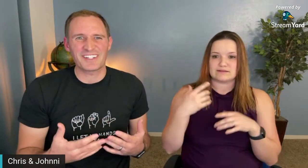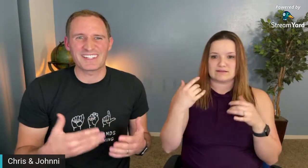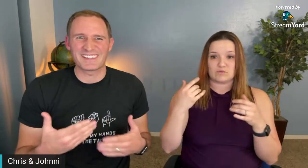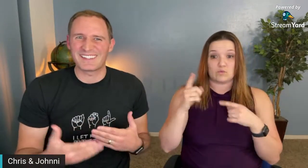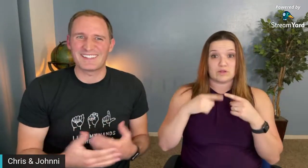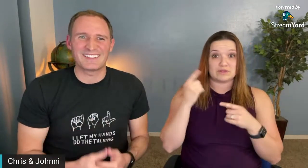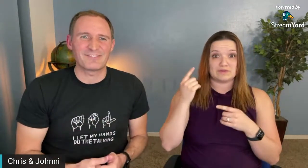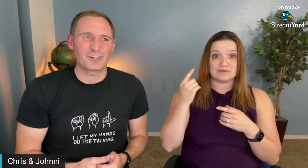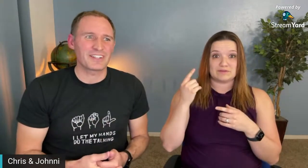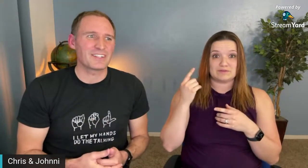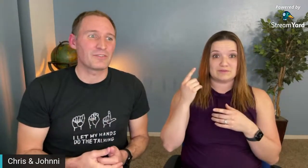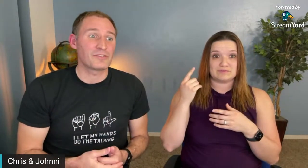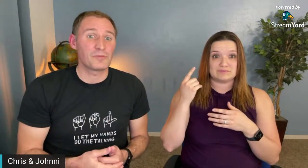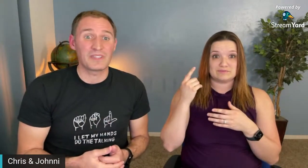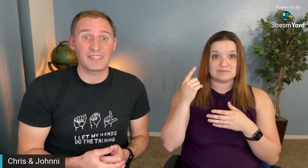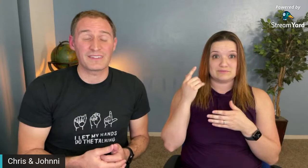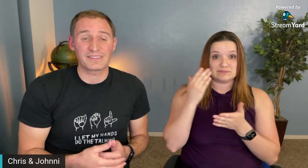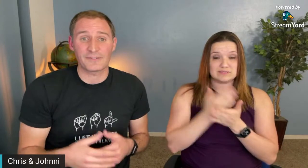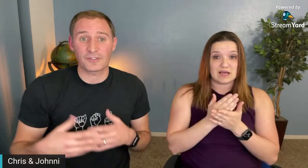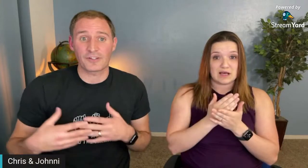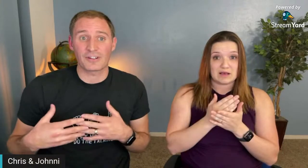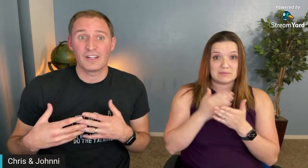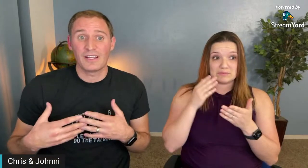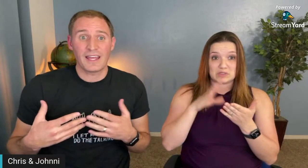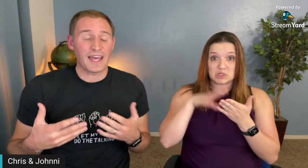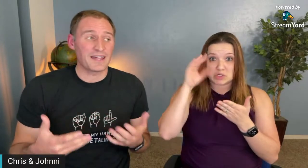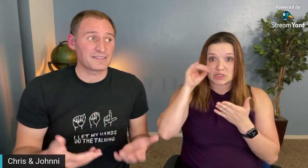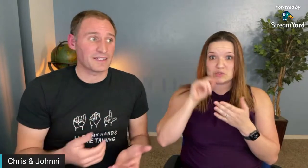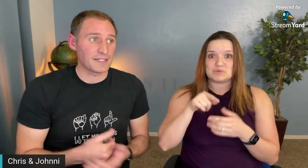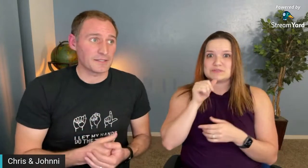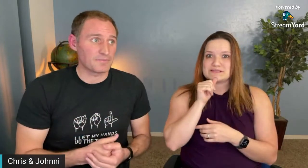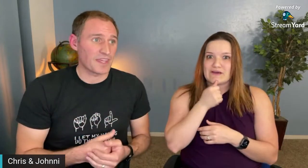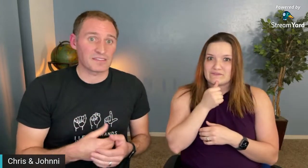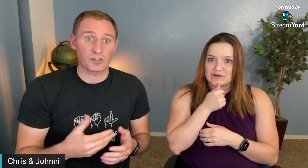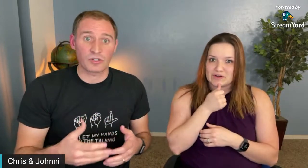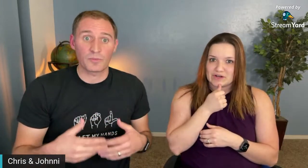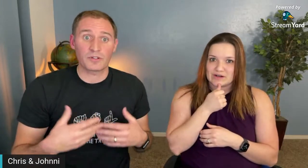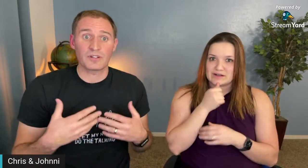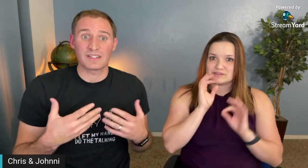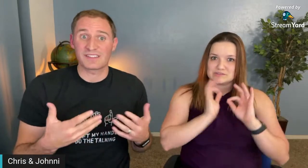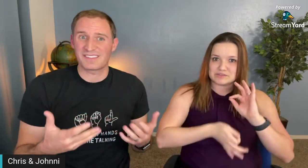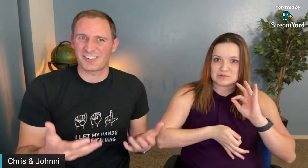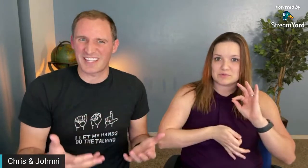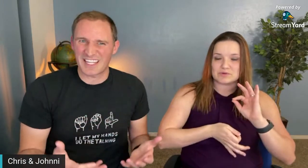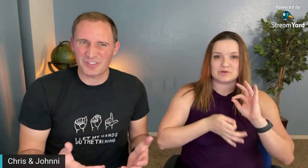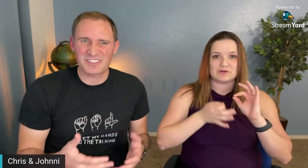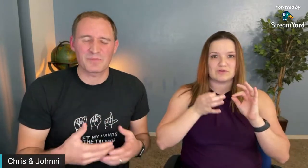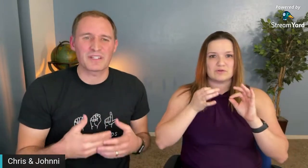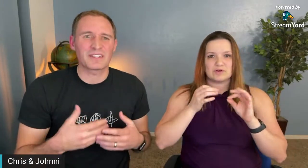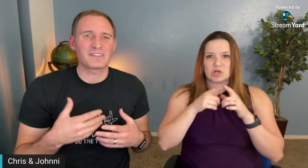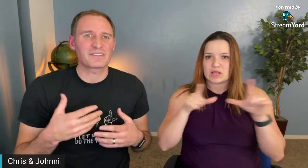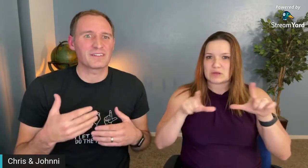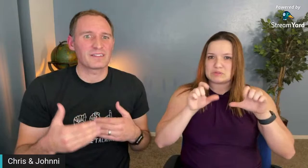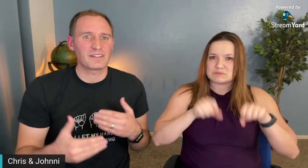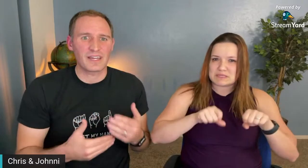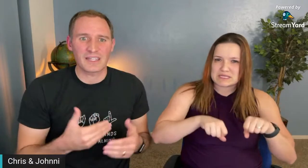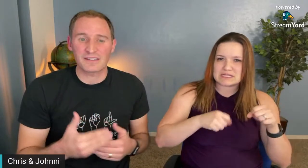learning, it really you begin to suffer as an interpreter, and just your language abilities kind of